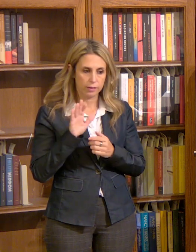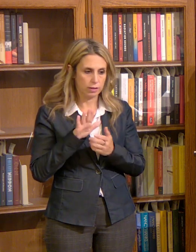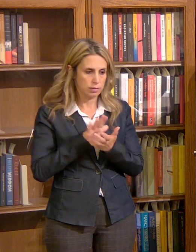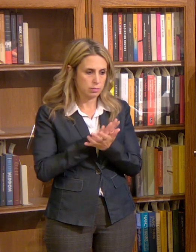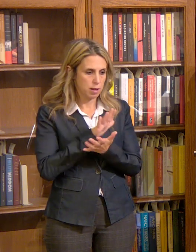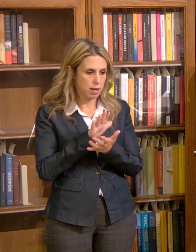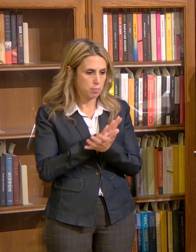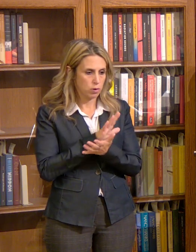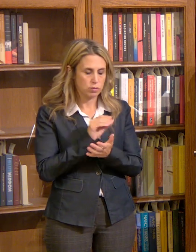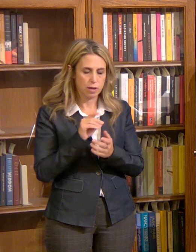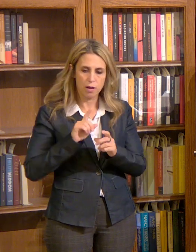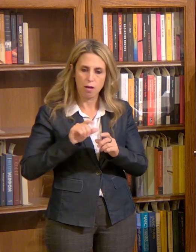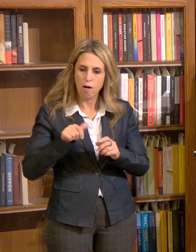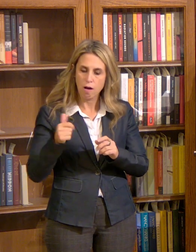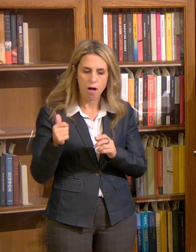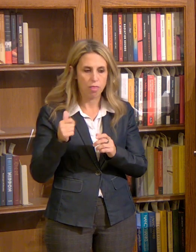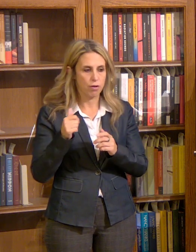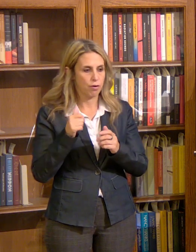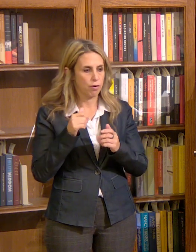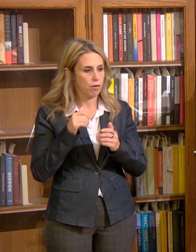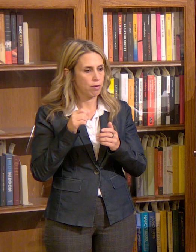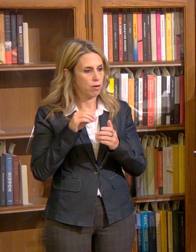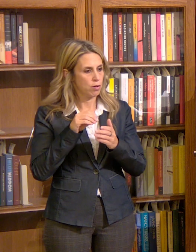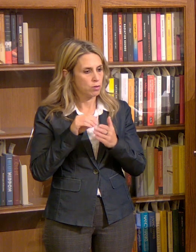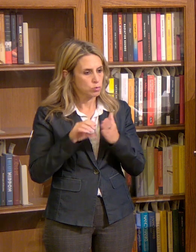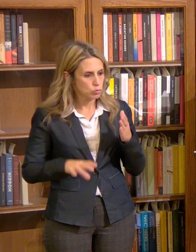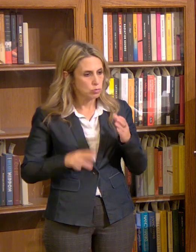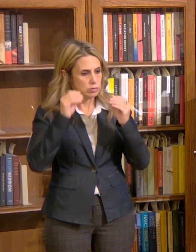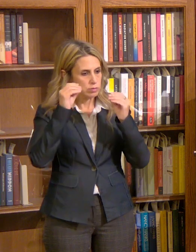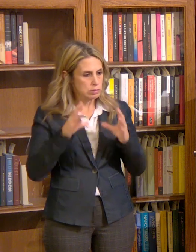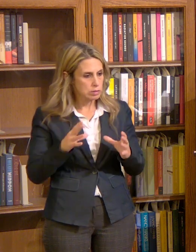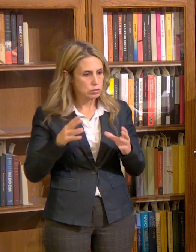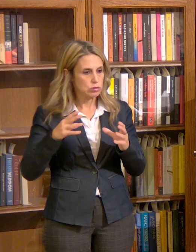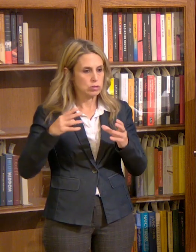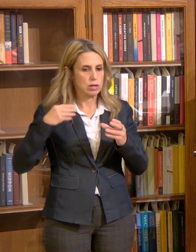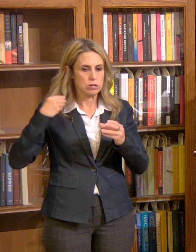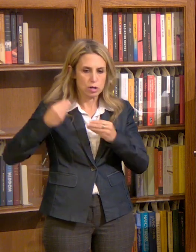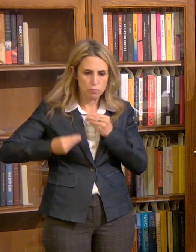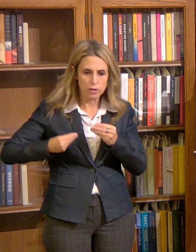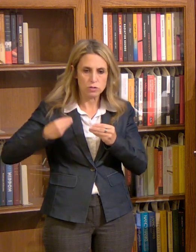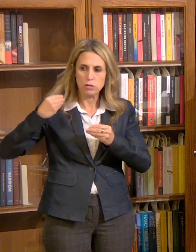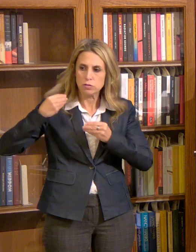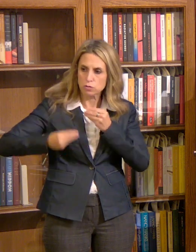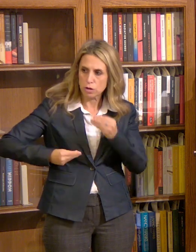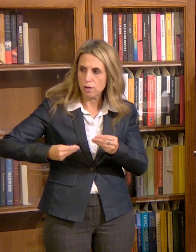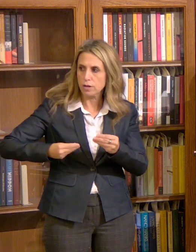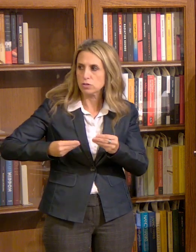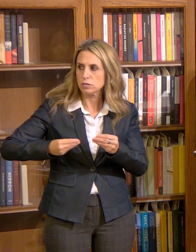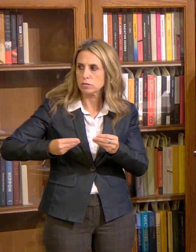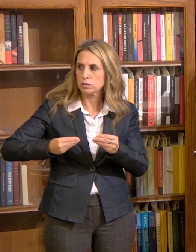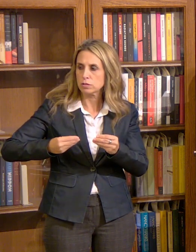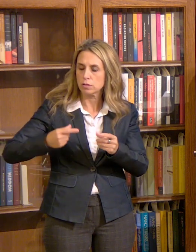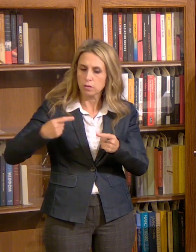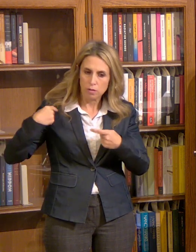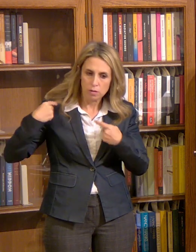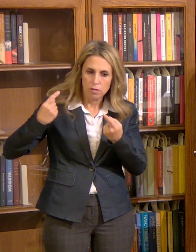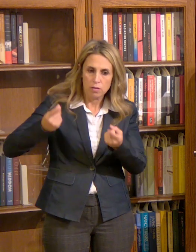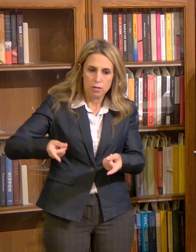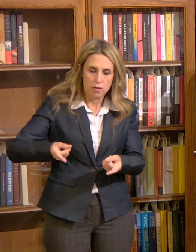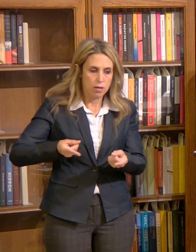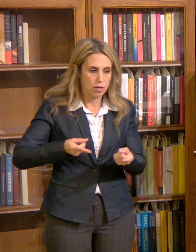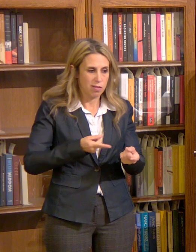papers of Scholars generations and generations and generations ago show us the